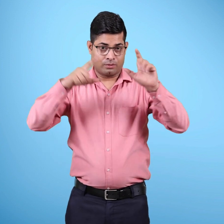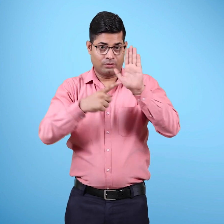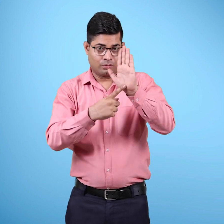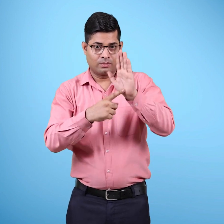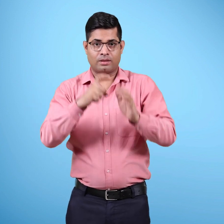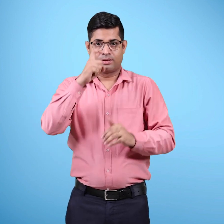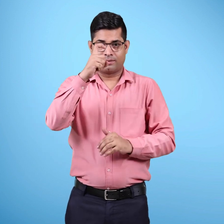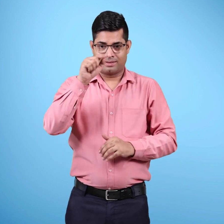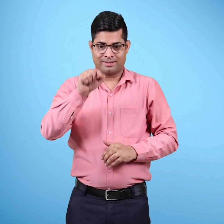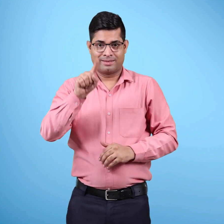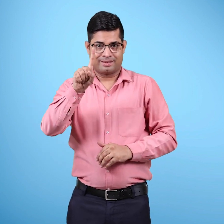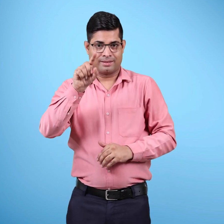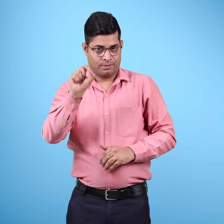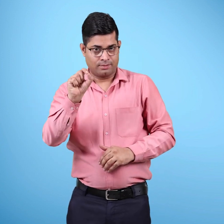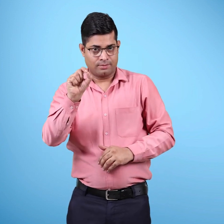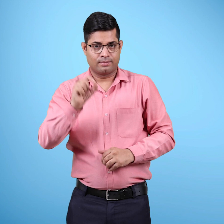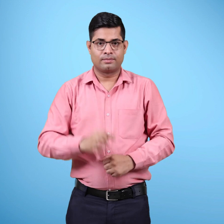Figure 7.10